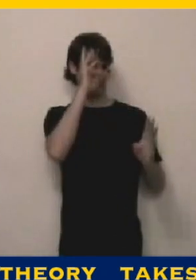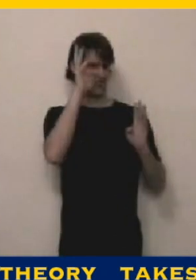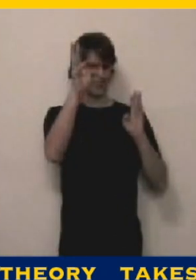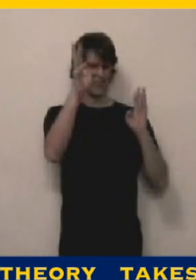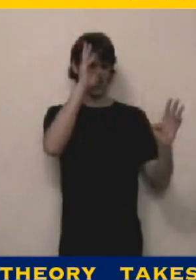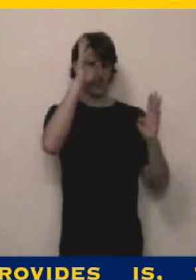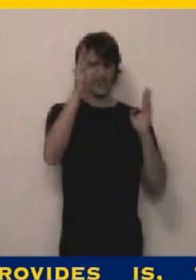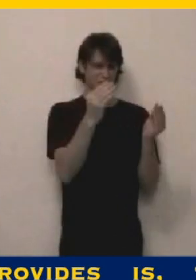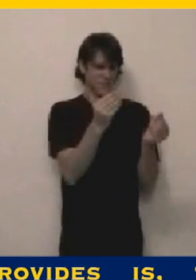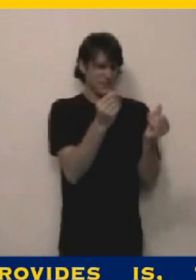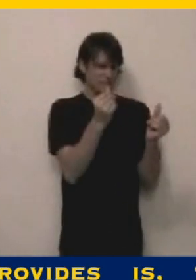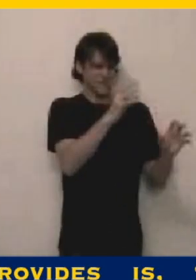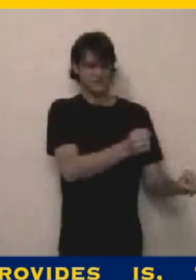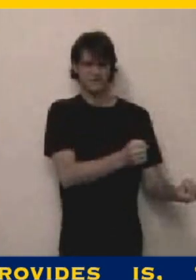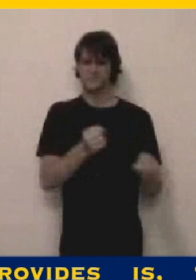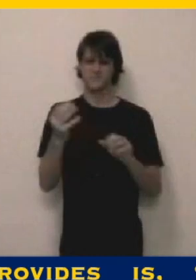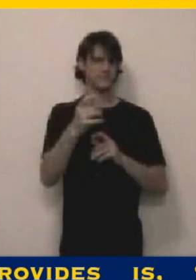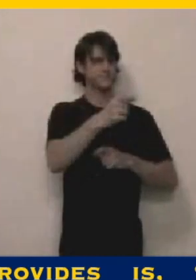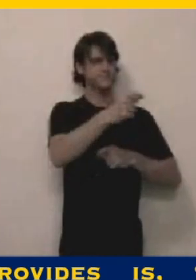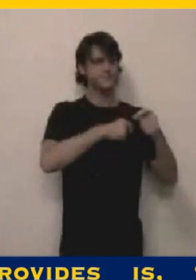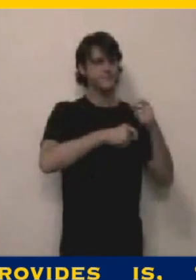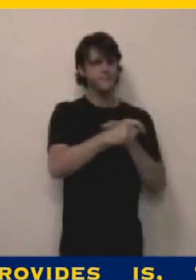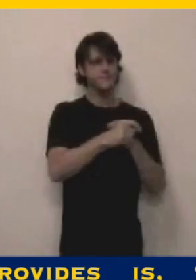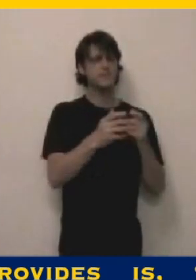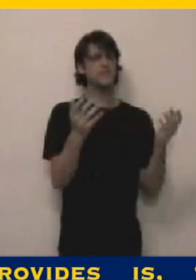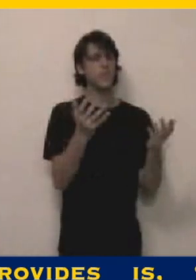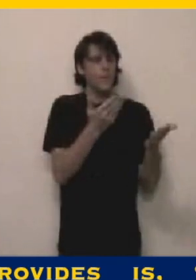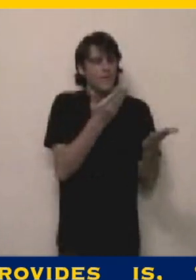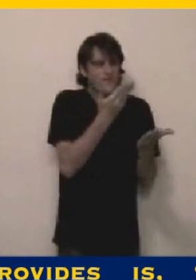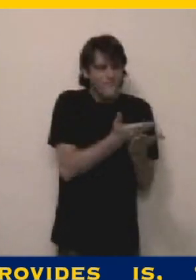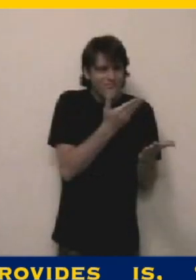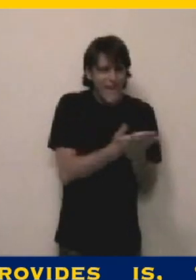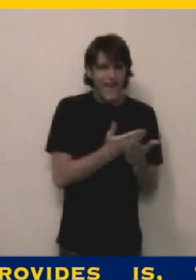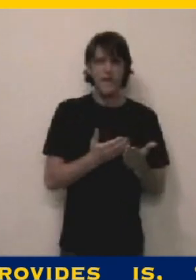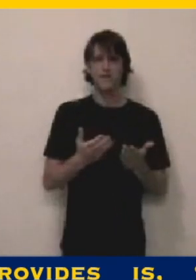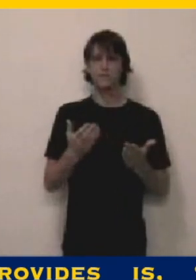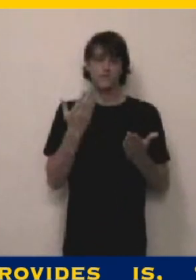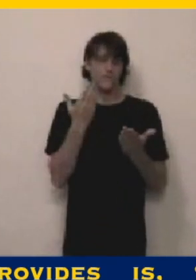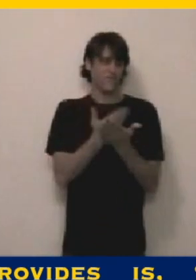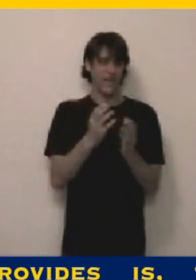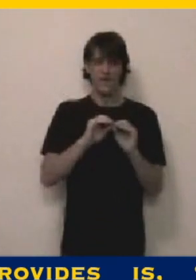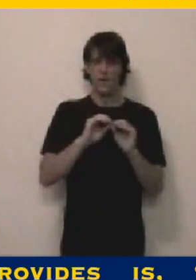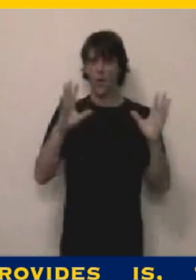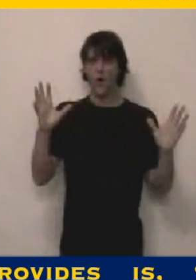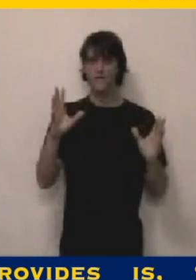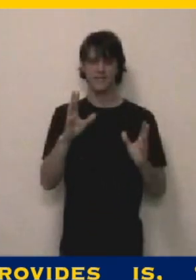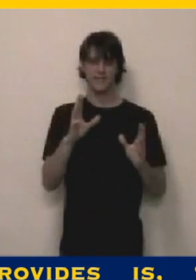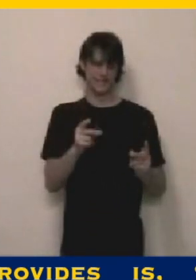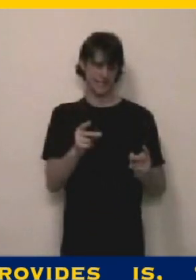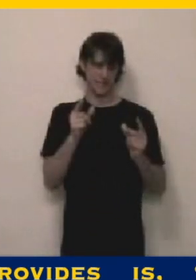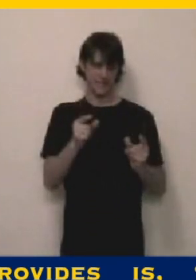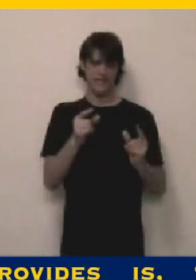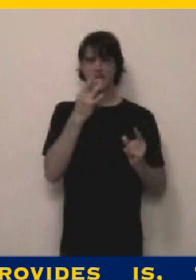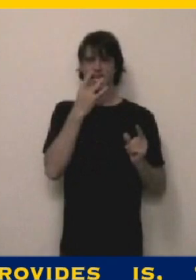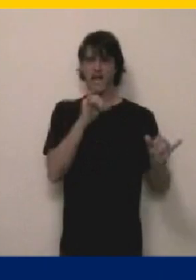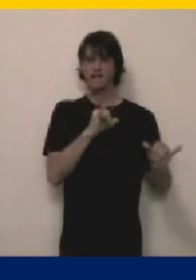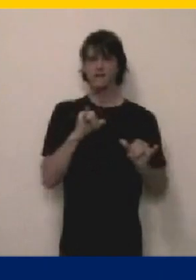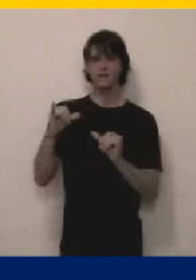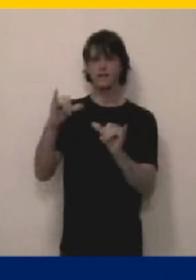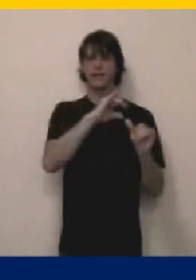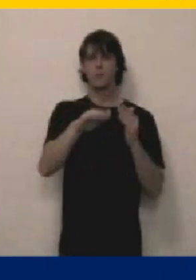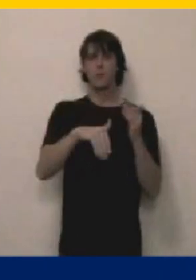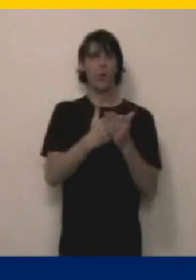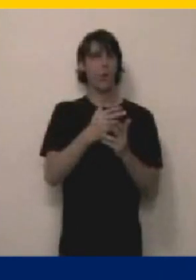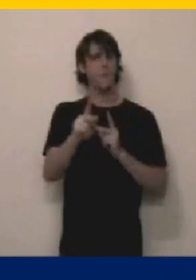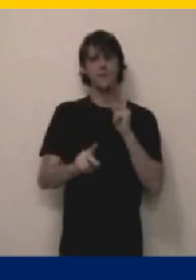do we know for a fact? And the answer it provides is, we apparently know for an experimental fact that light has the same speed for all observers, regardless